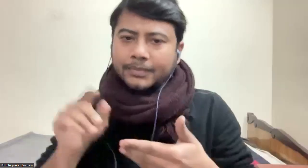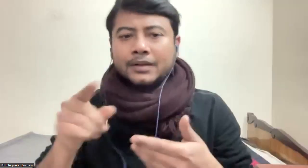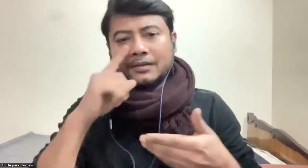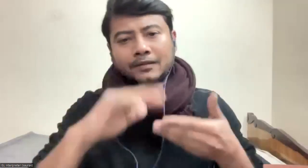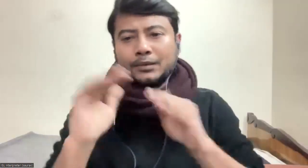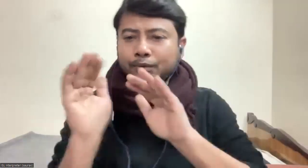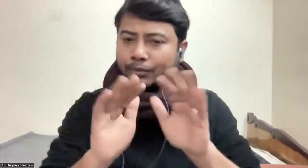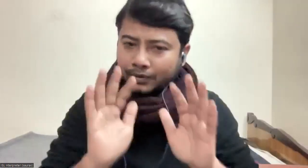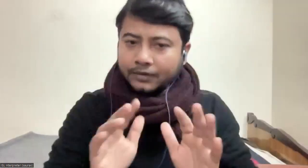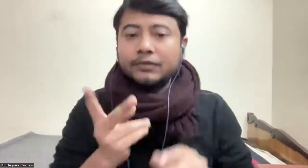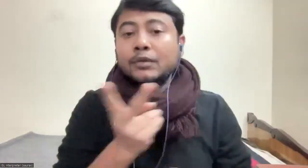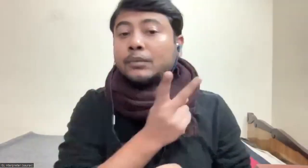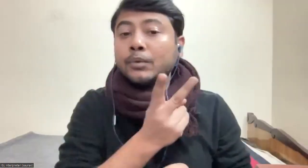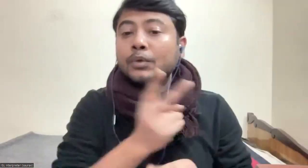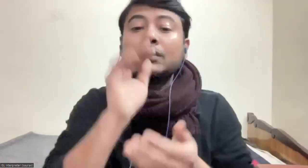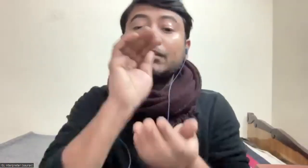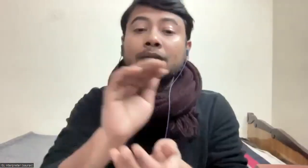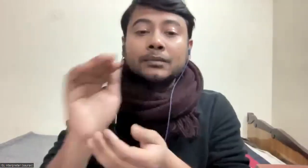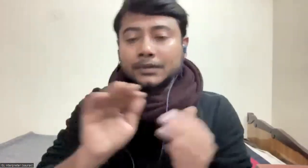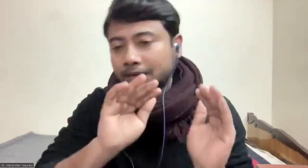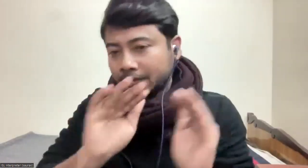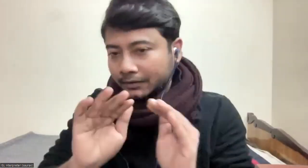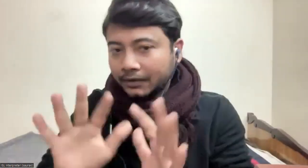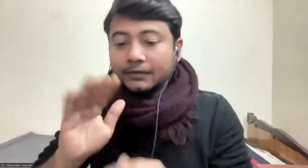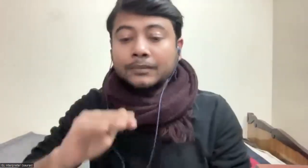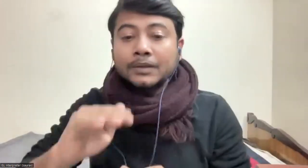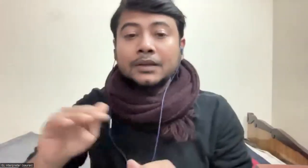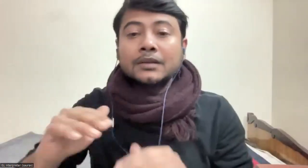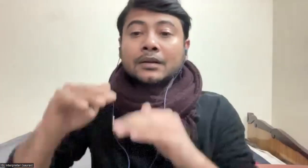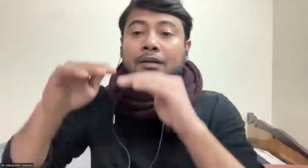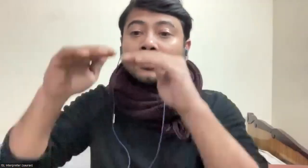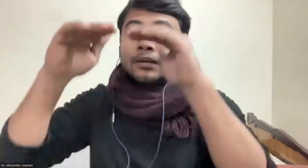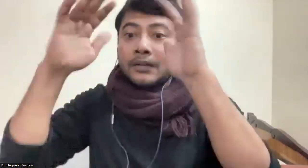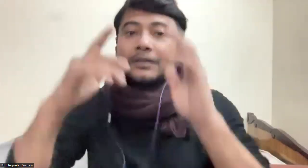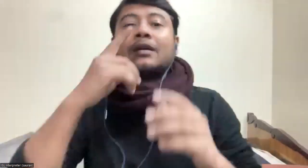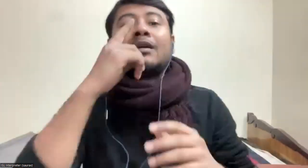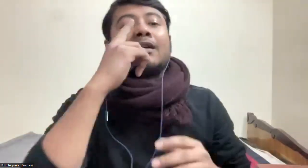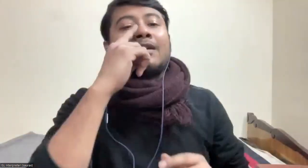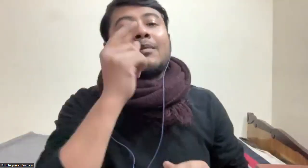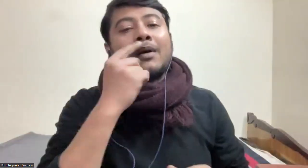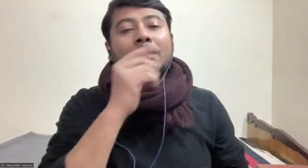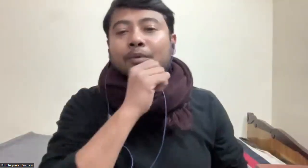children. Children, when they grow up, they are serving the parents, and we are serving our country,